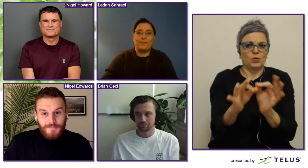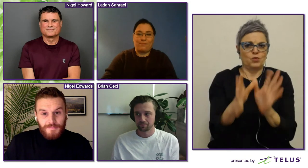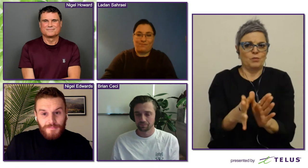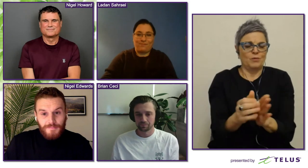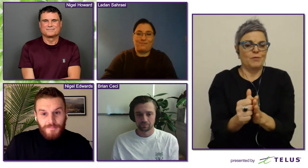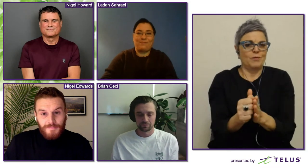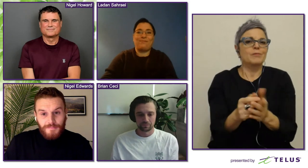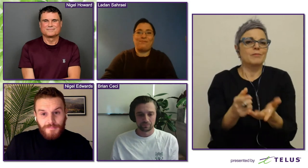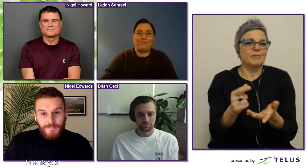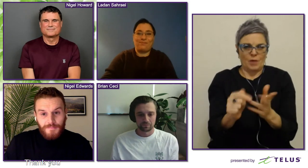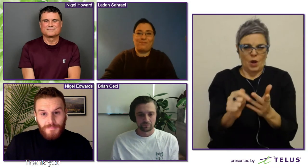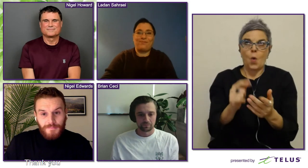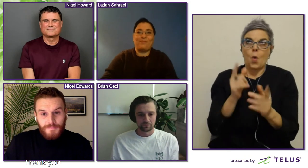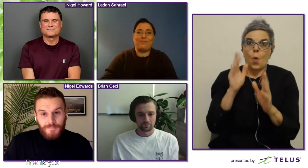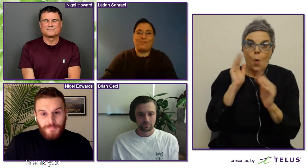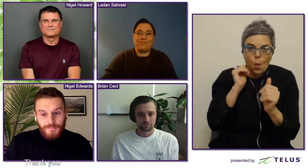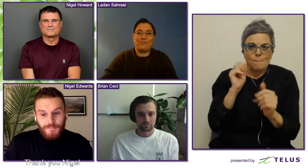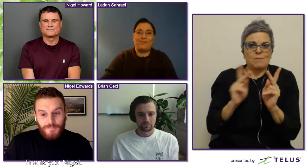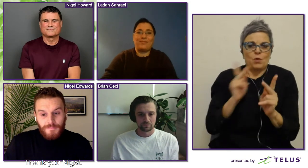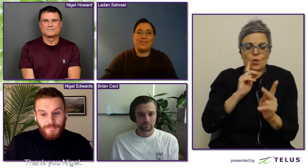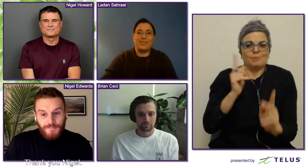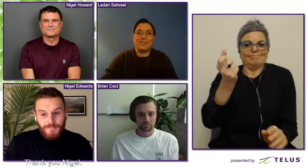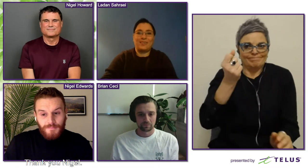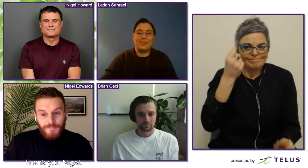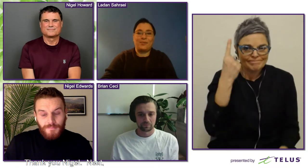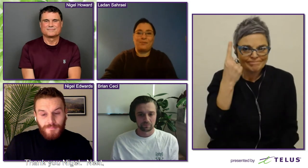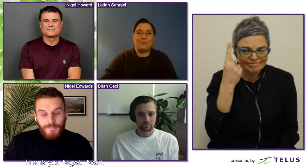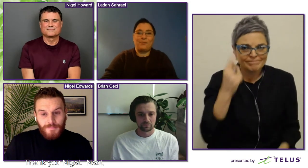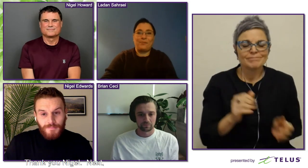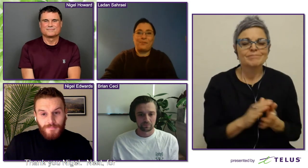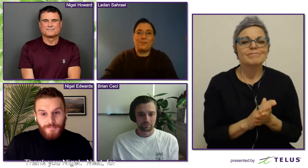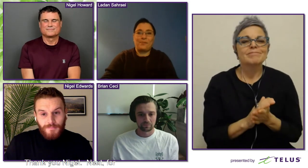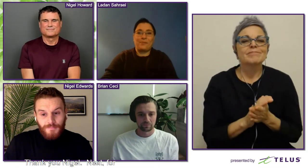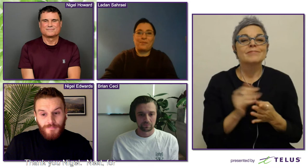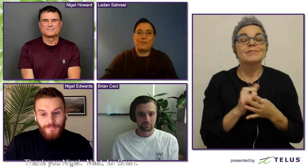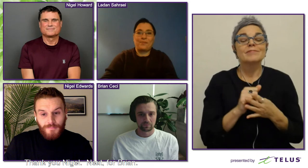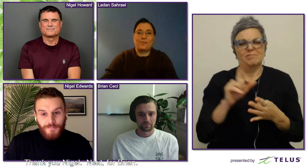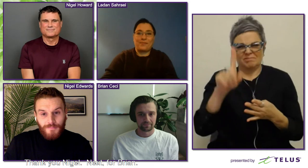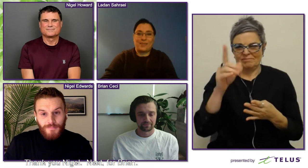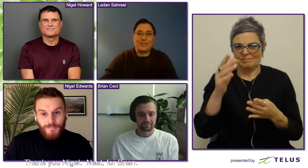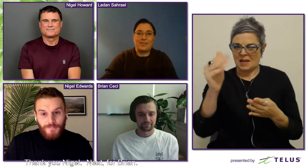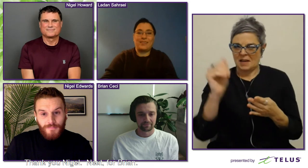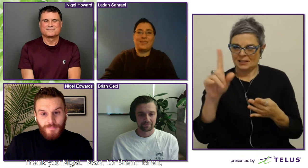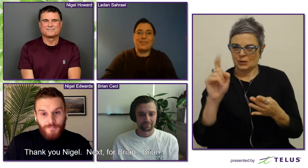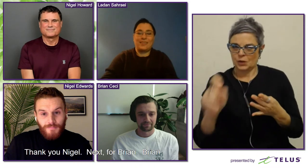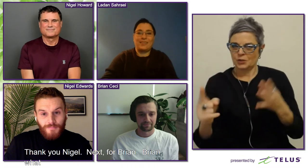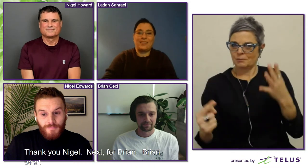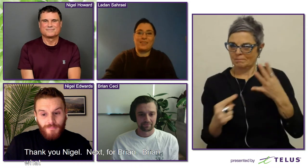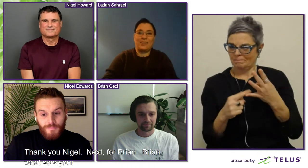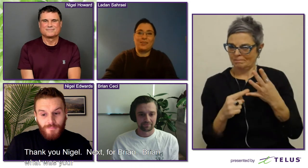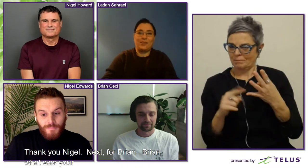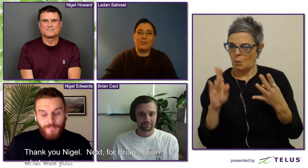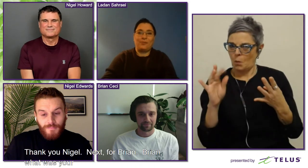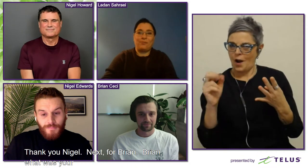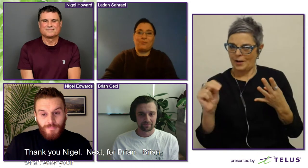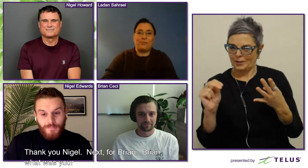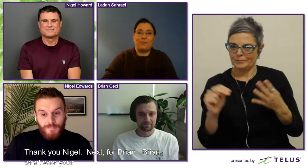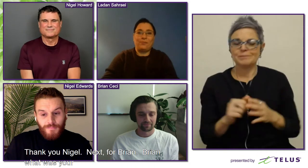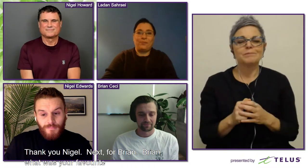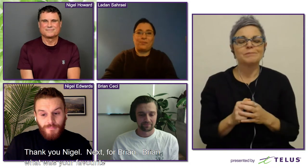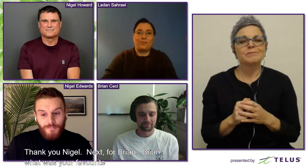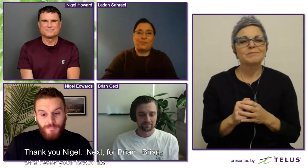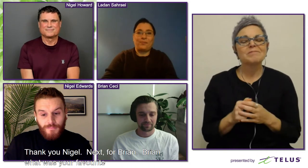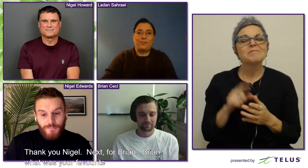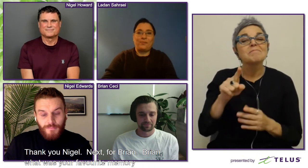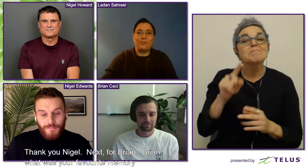Great, thanks, Nigel. And the next question goes to Brian. Brian, what was your favorite memory while making the film?